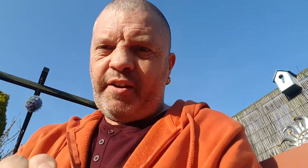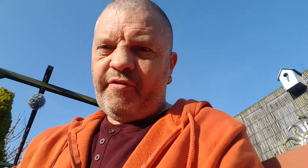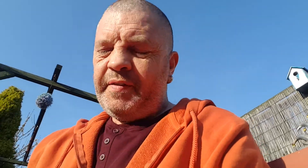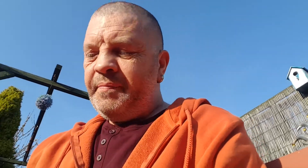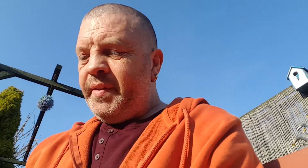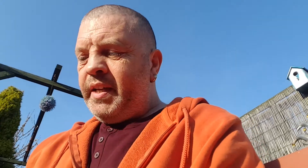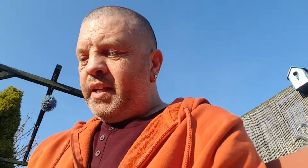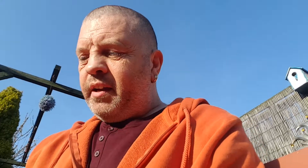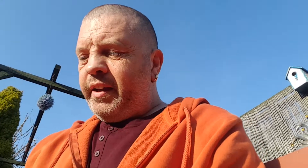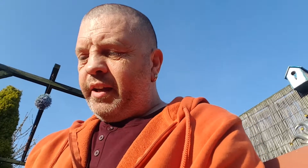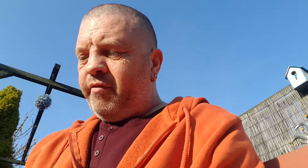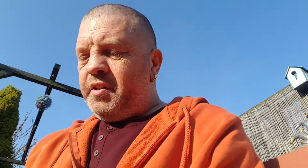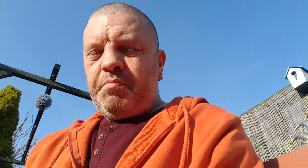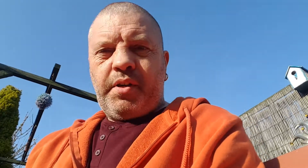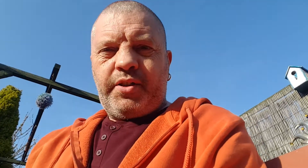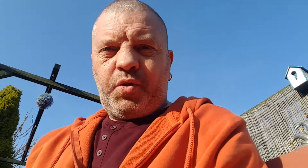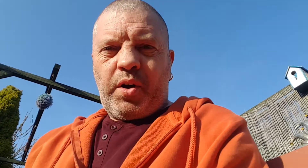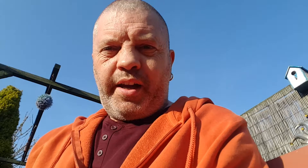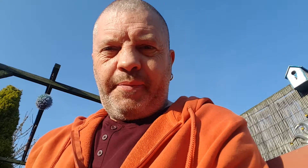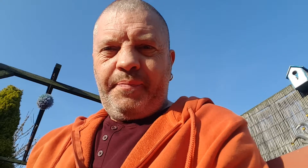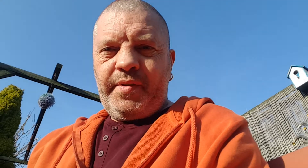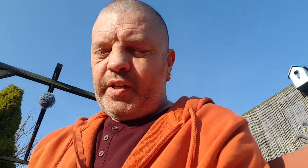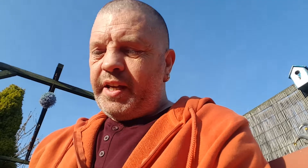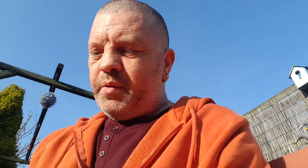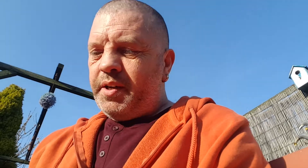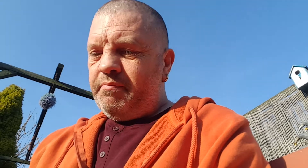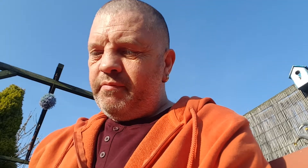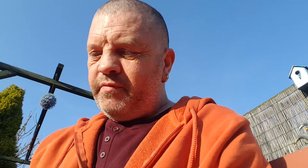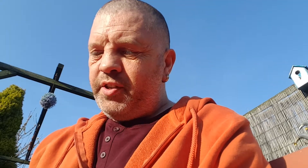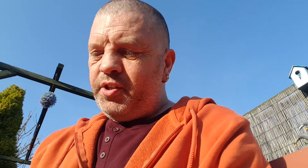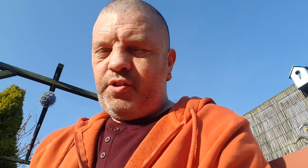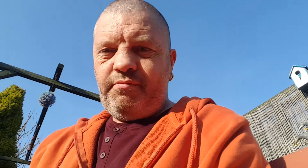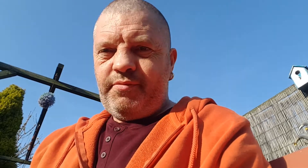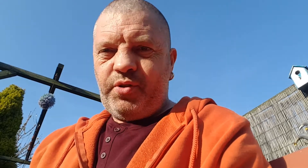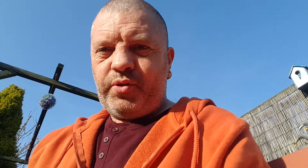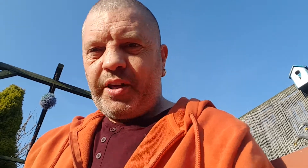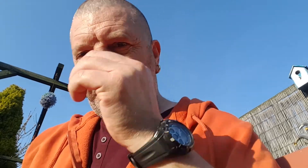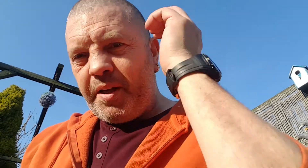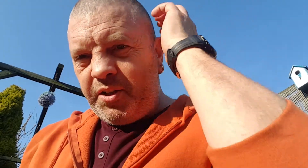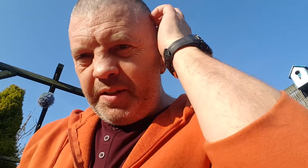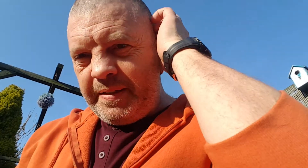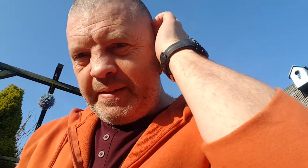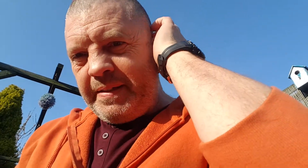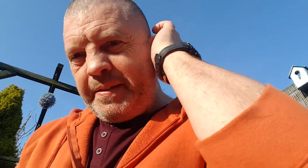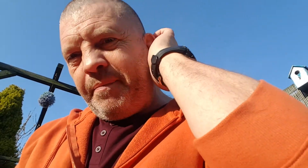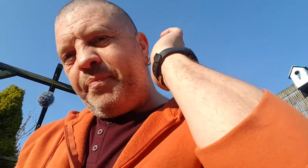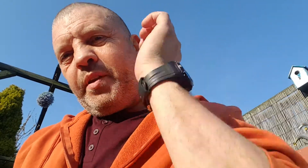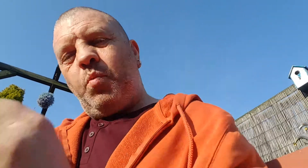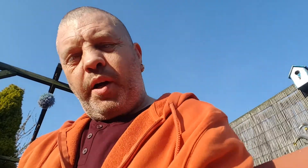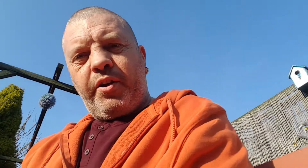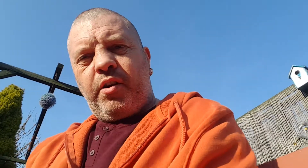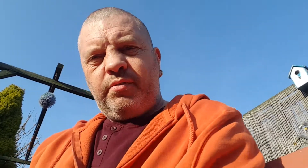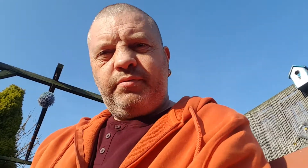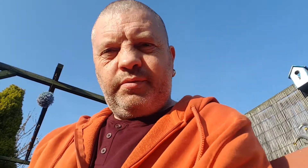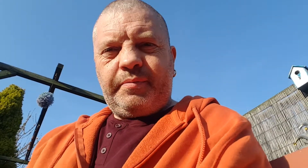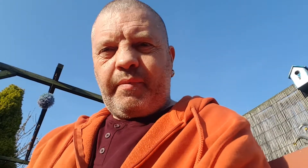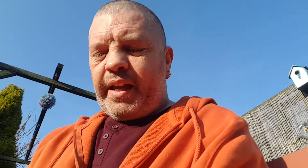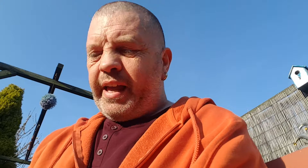stuff. I love my Squire Jaguar vintage short scale bass. Why not